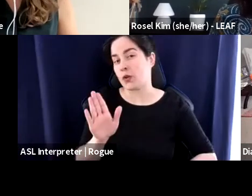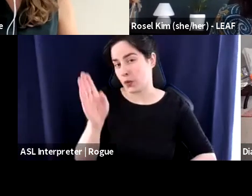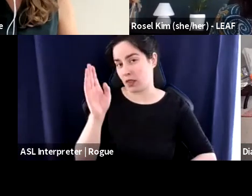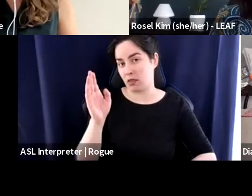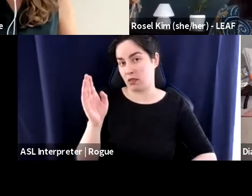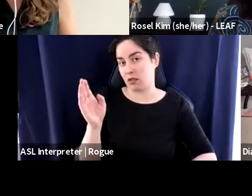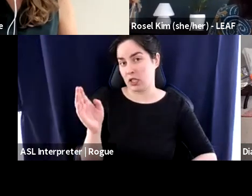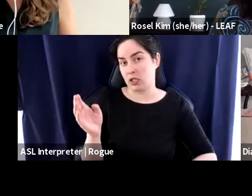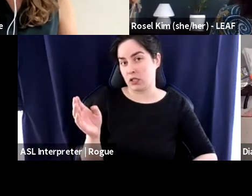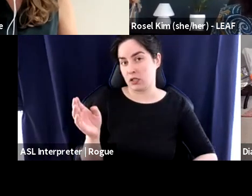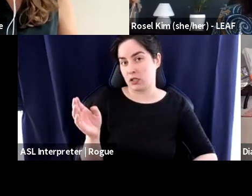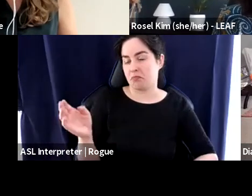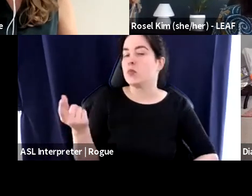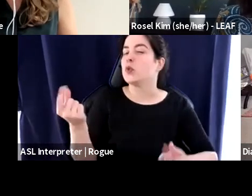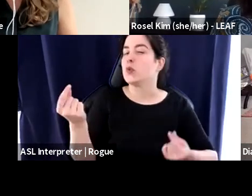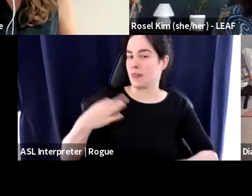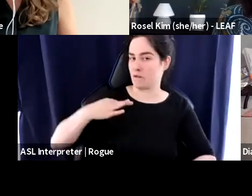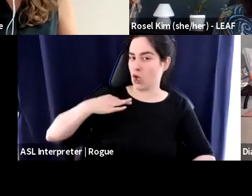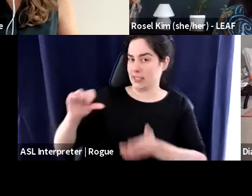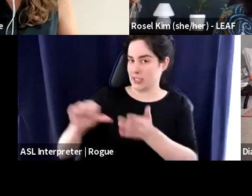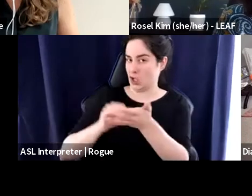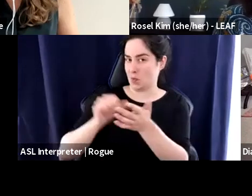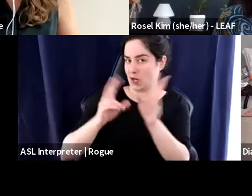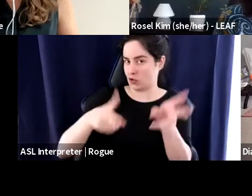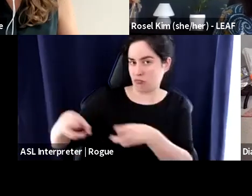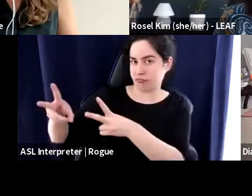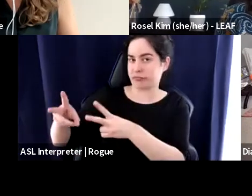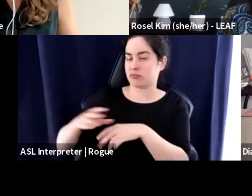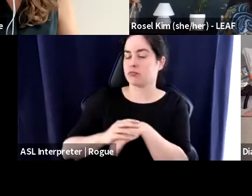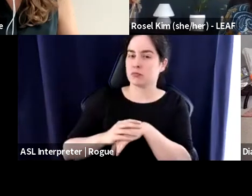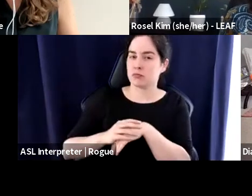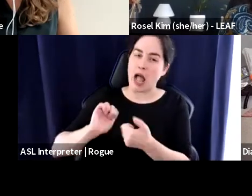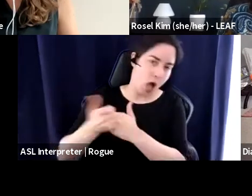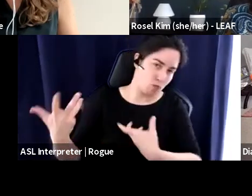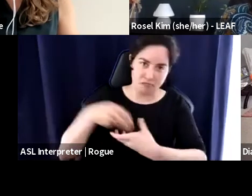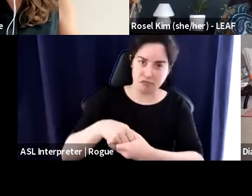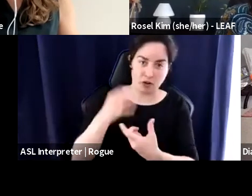volunteer page with information about how to get involved in the chat.